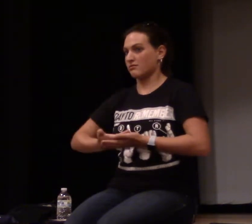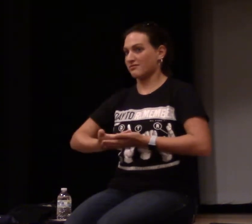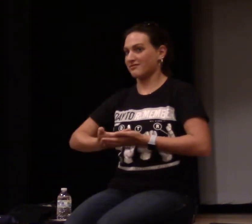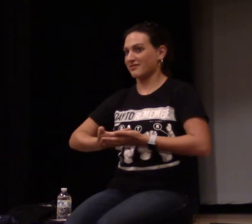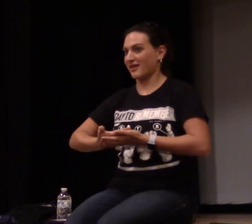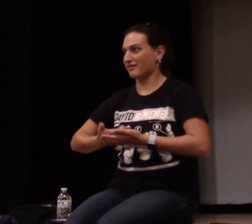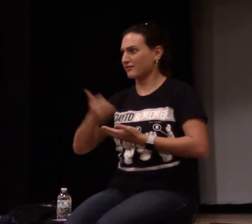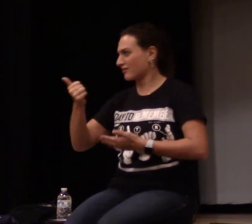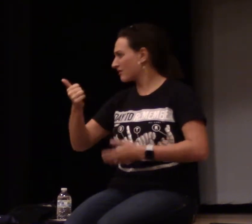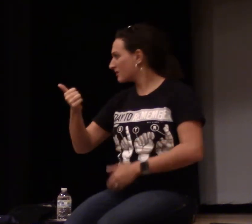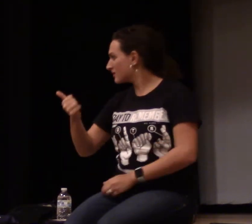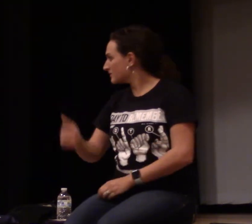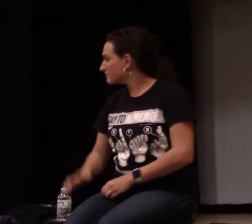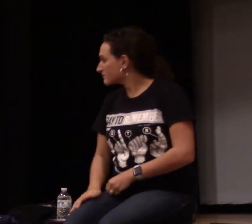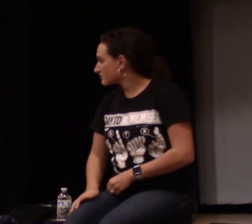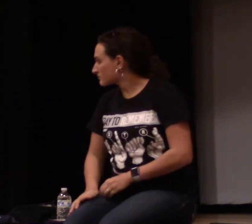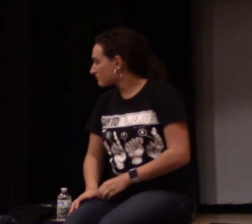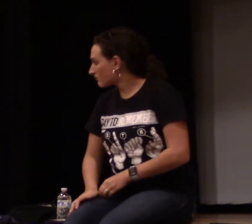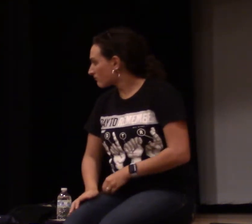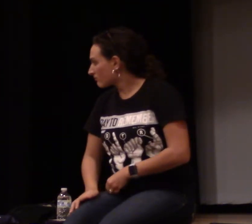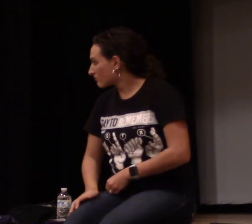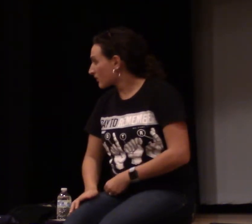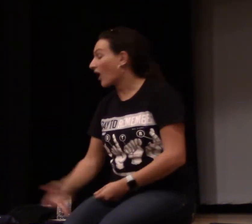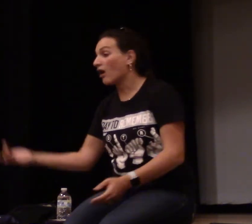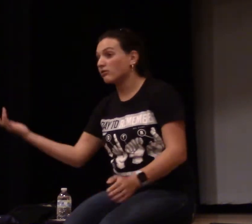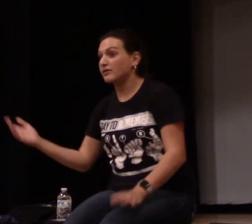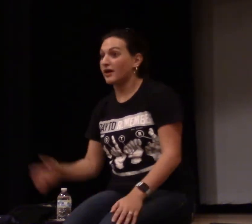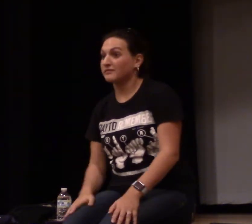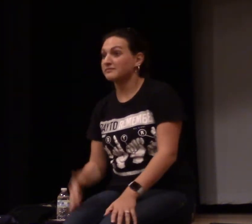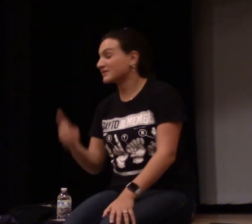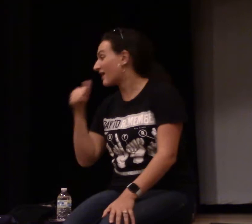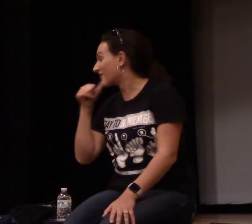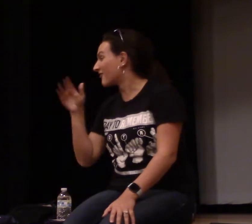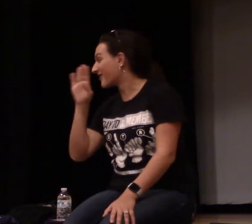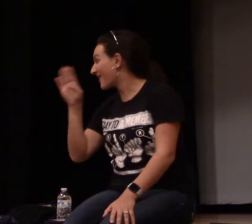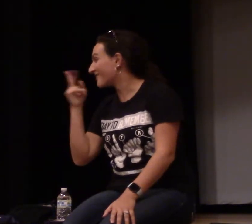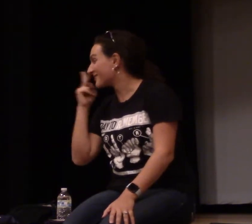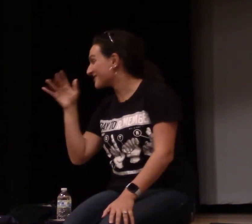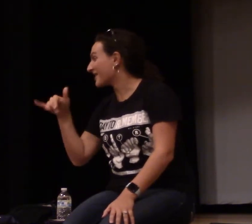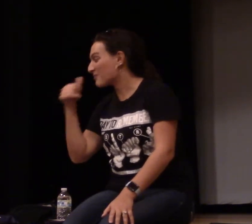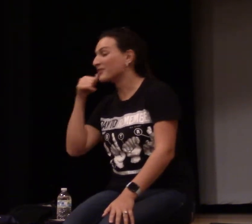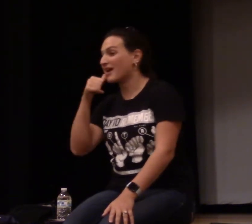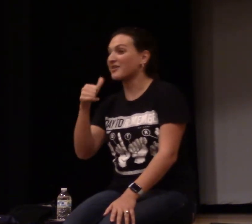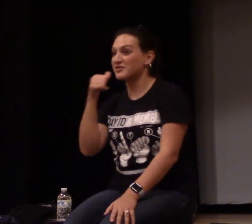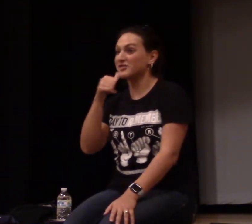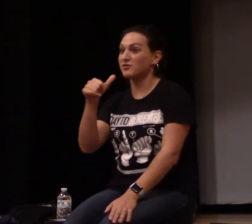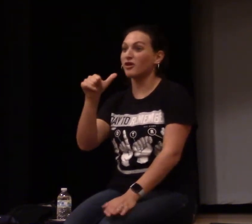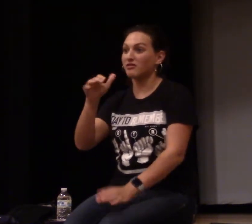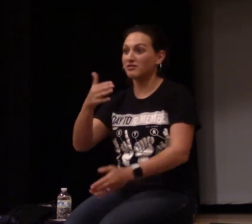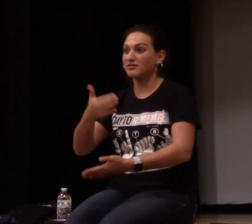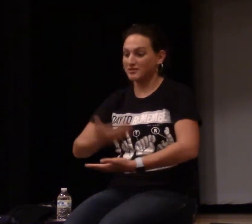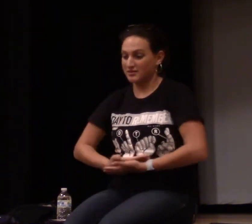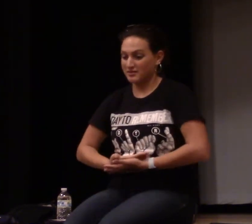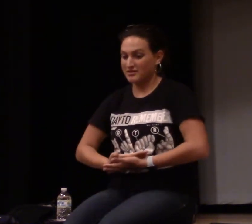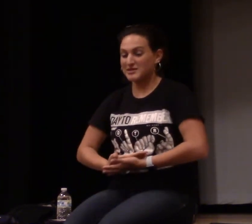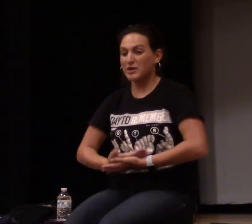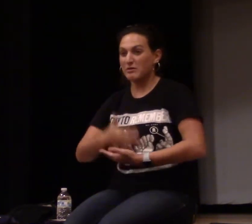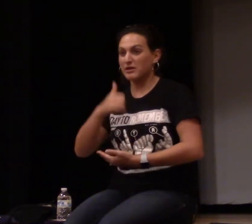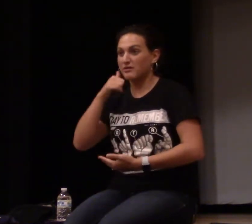Yeah. Oh, and then can do darling band. Oh, yeah. See, I've never seen that, but yeah, you can do girl to baby,